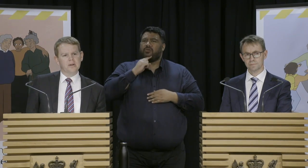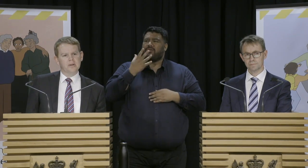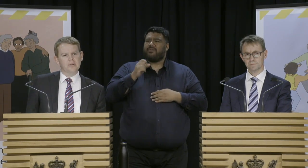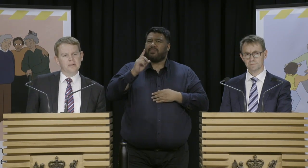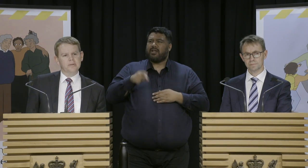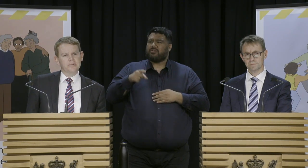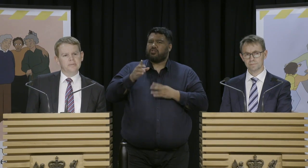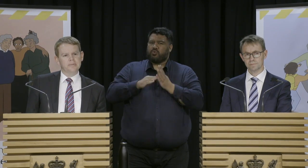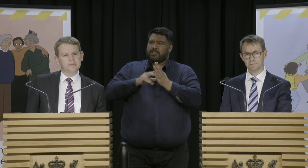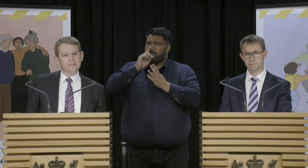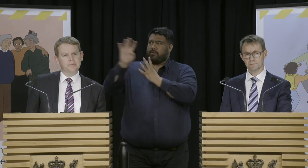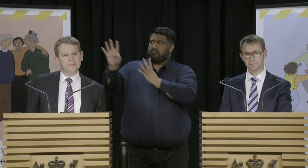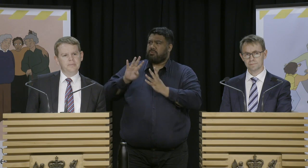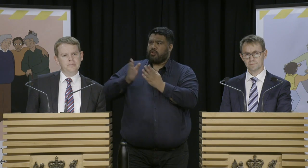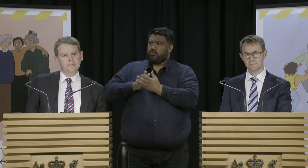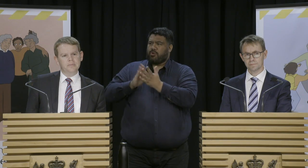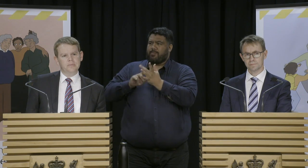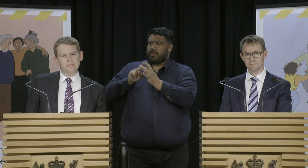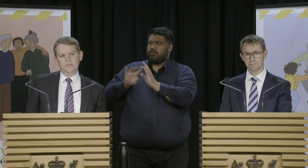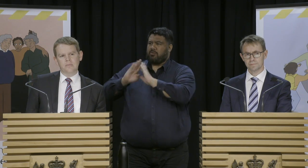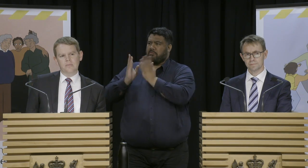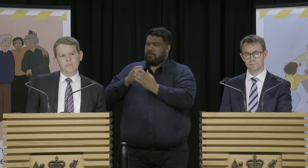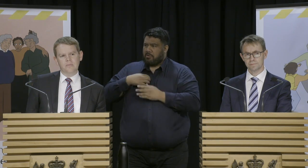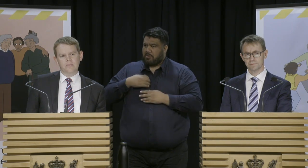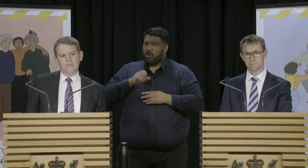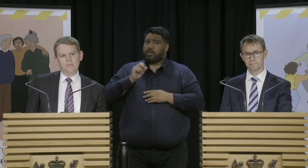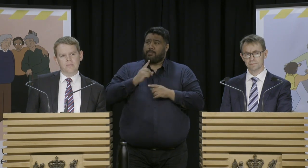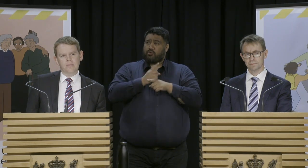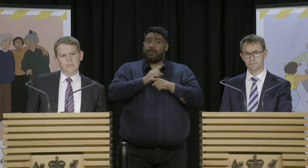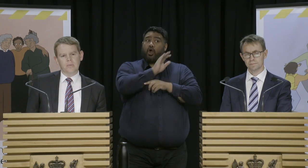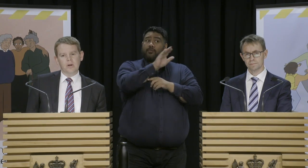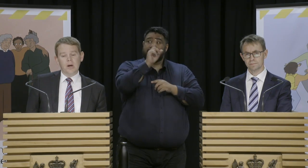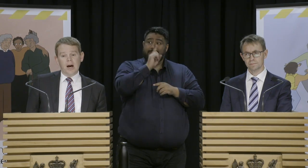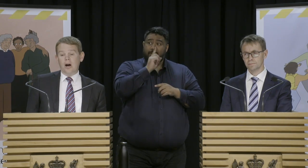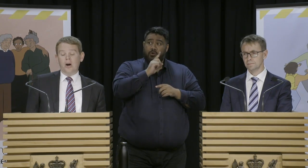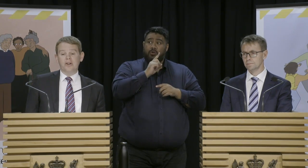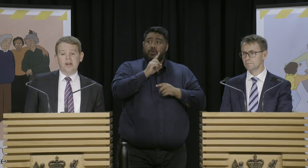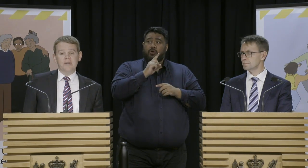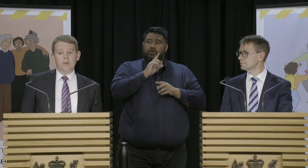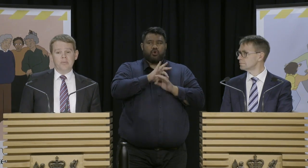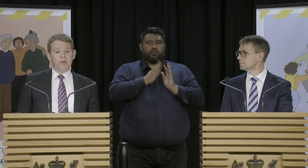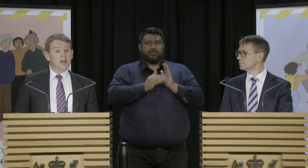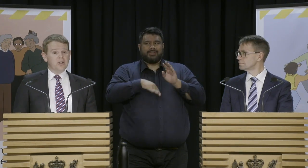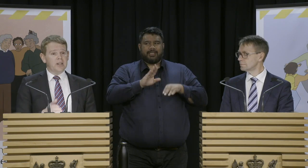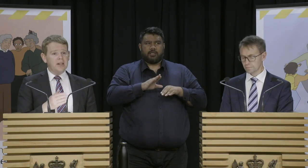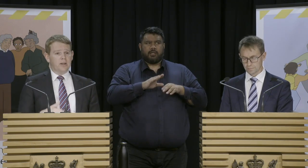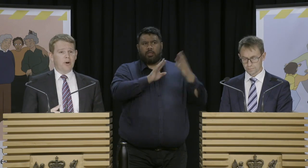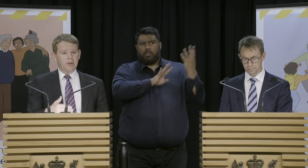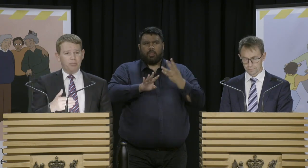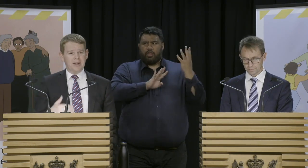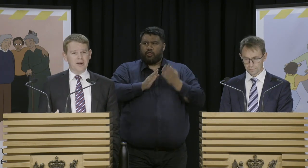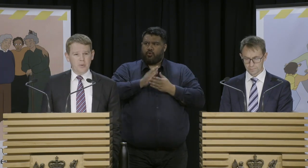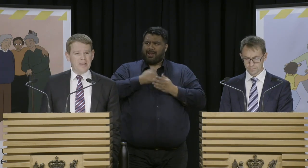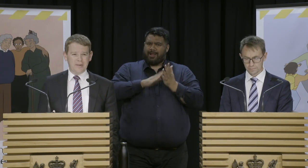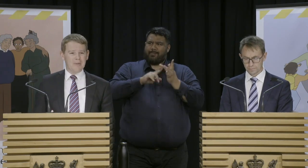MIQ. What's the data for international foreign nationalities going through MIQ? I don't have that with me, but I can certainly get you